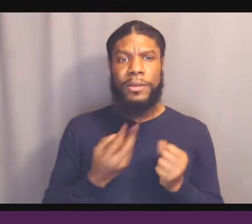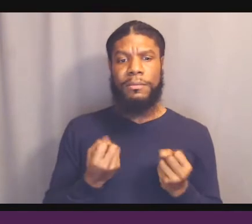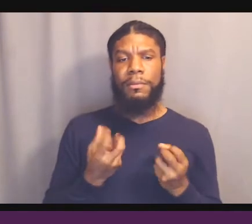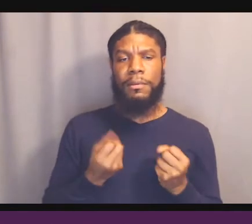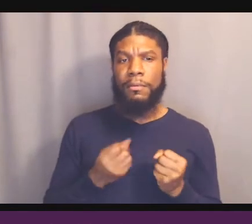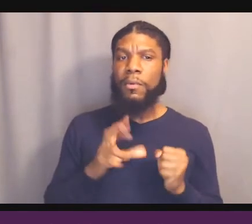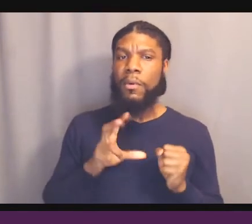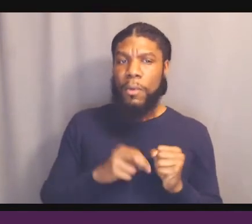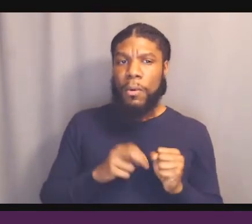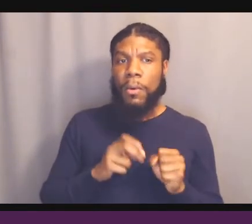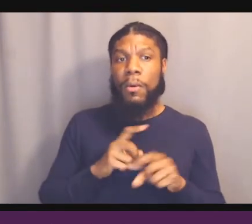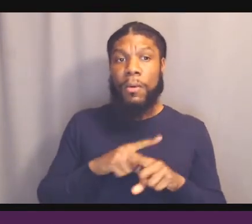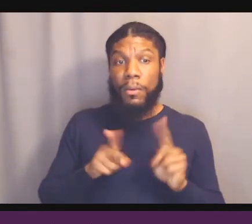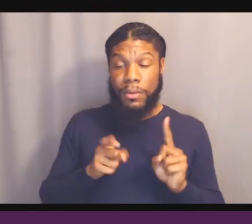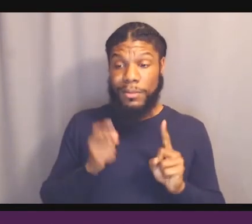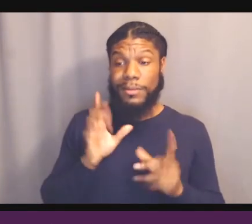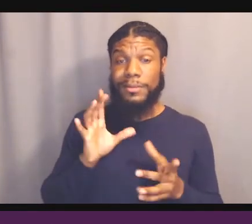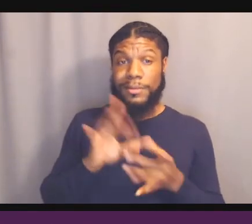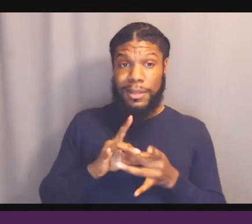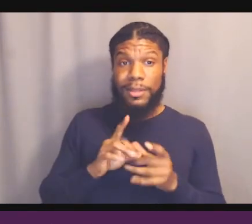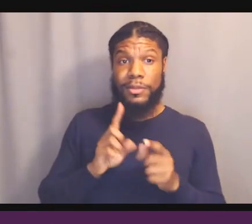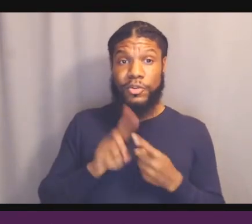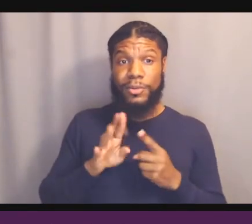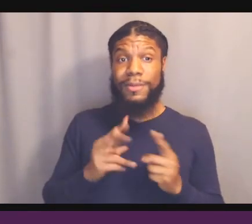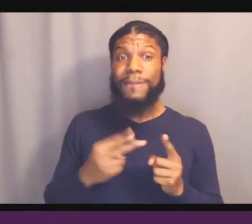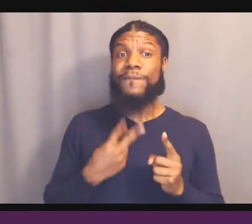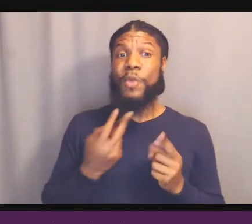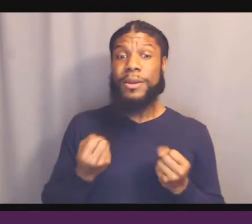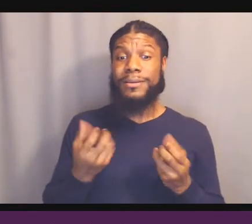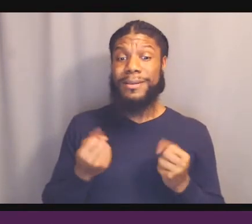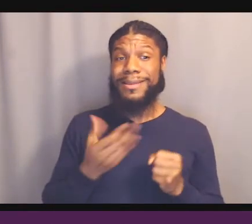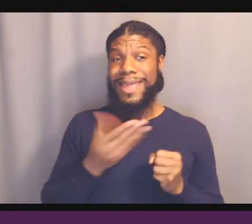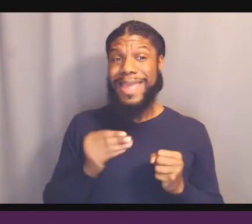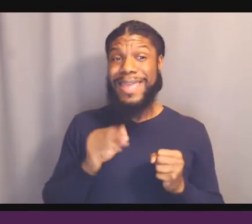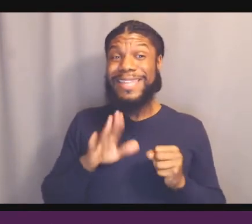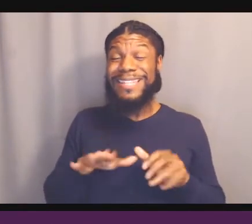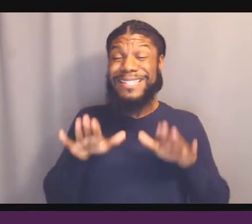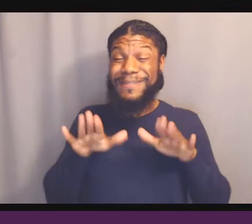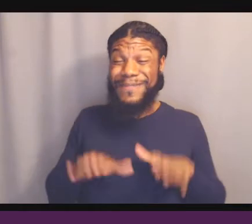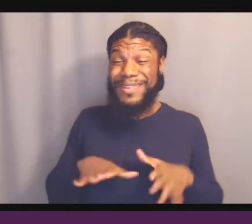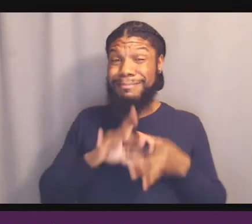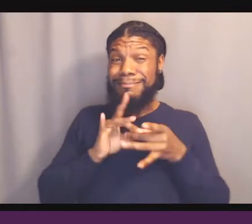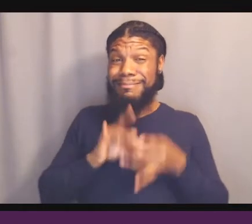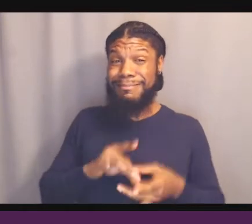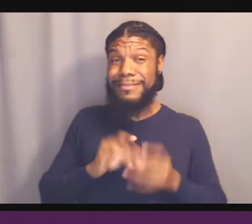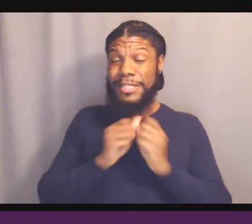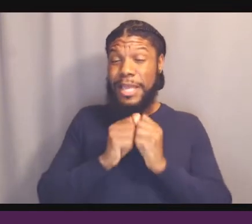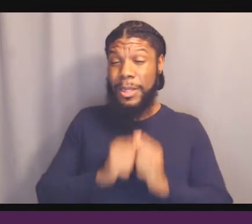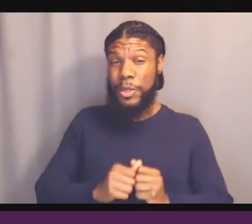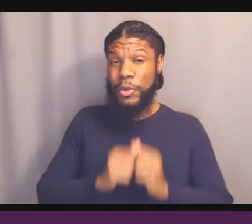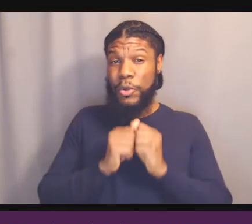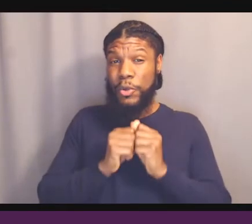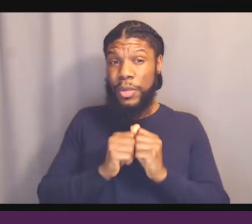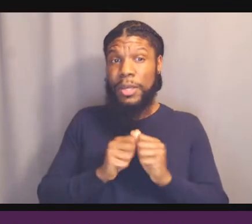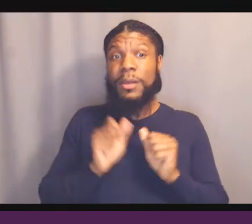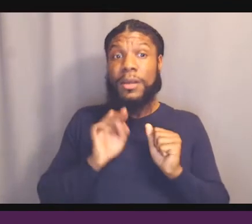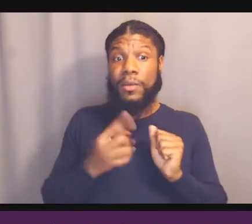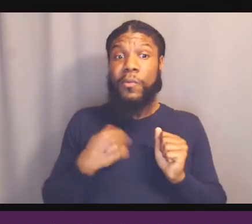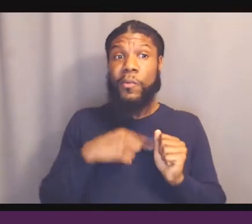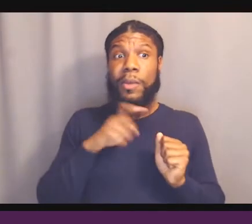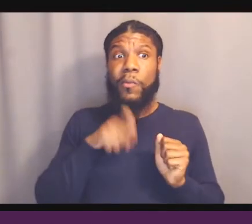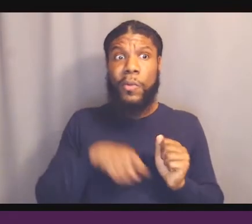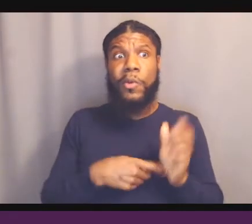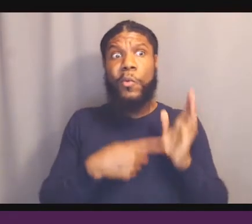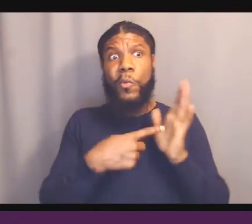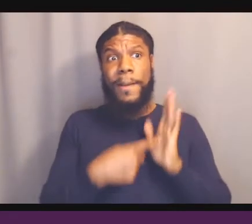his voice and his feet. Oh, God. Oh, God. If we want to truly represent Christ, we